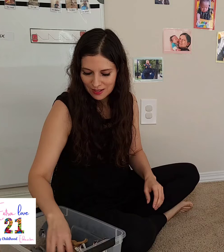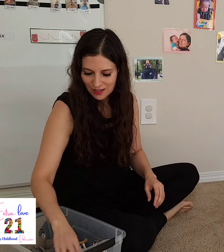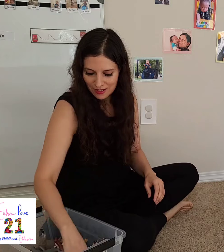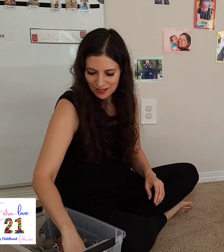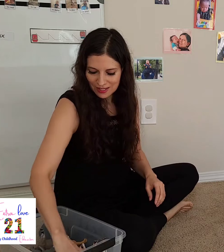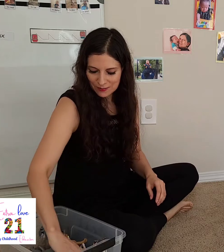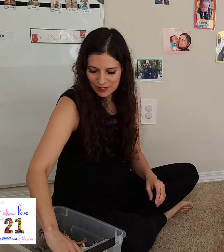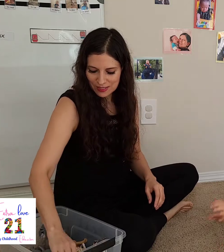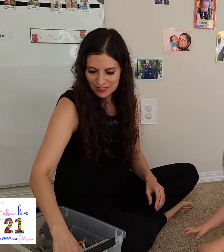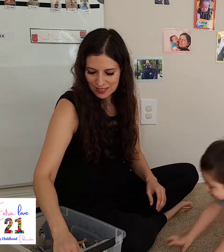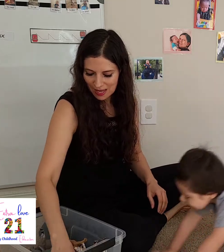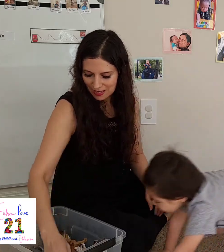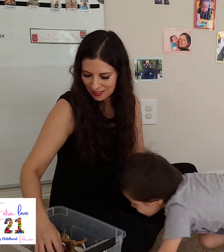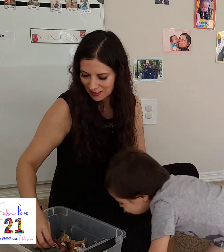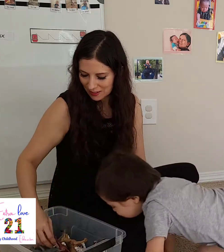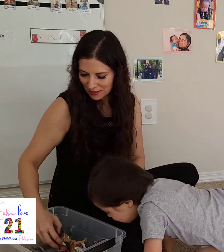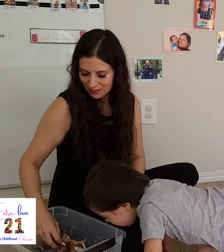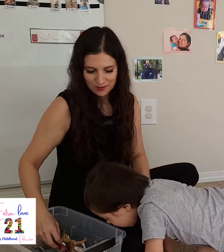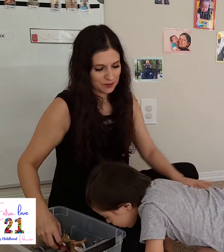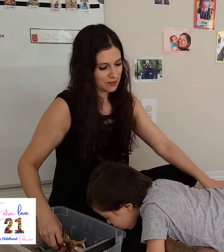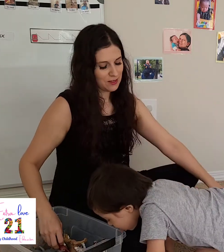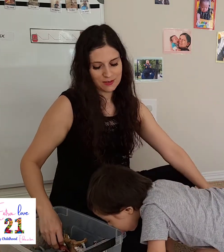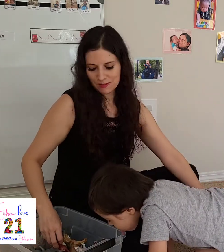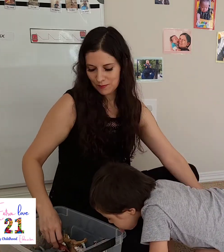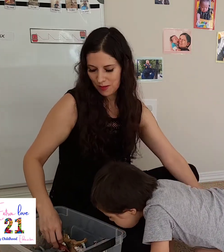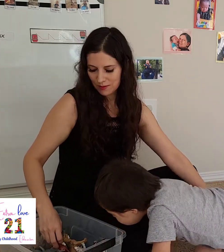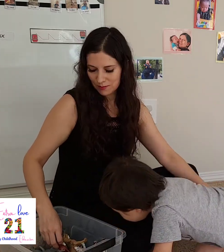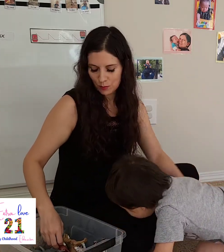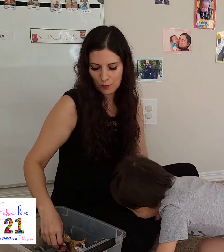Let's make this sense. Sit. Max. Okay.